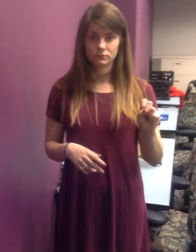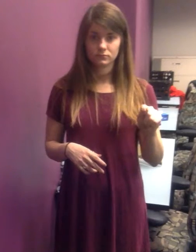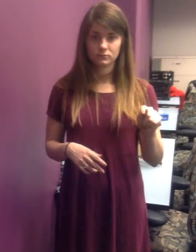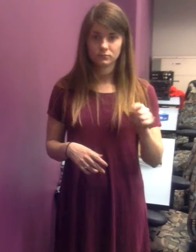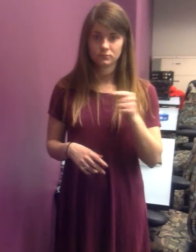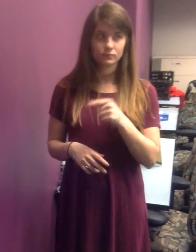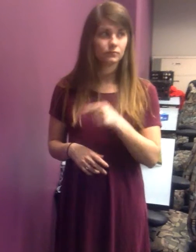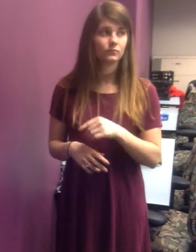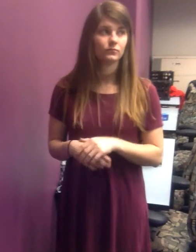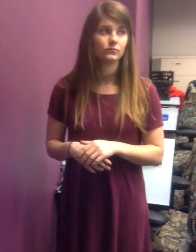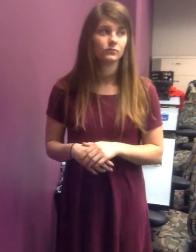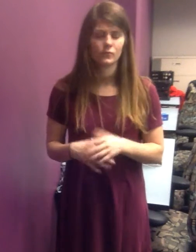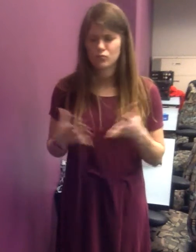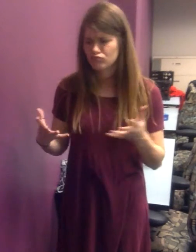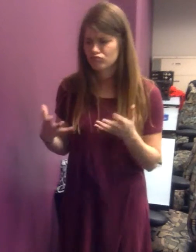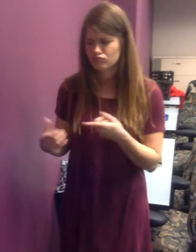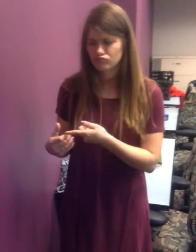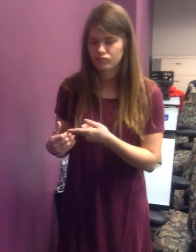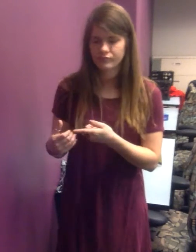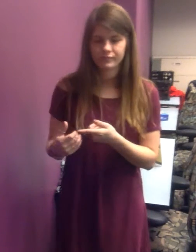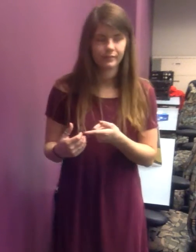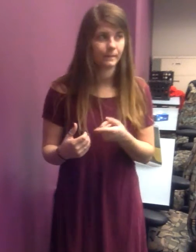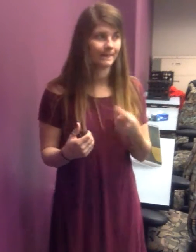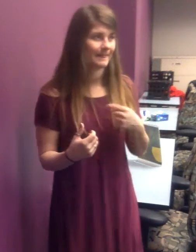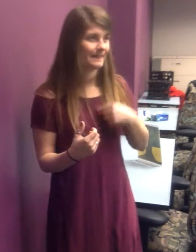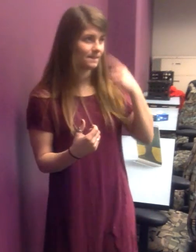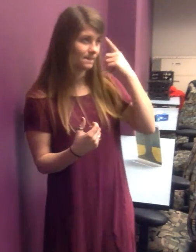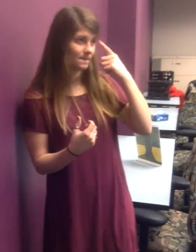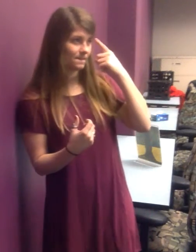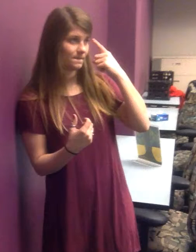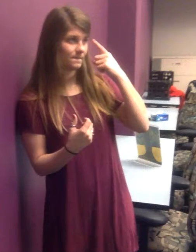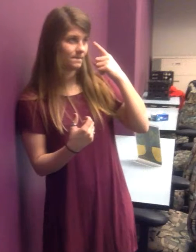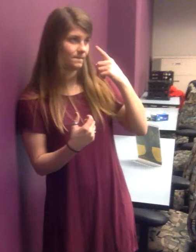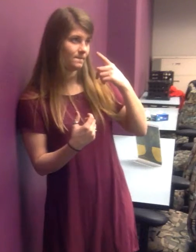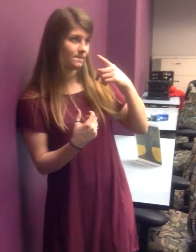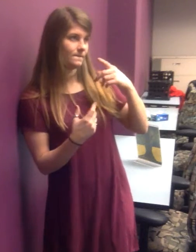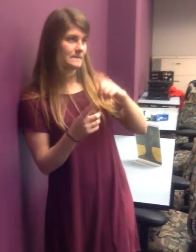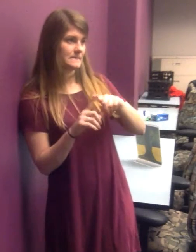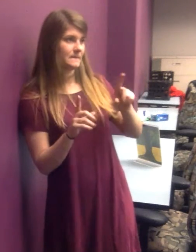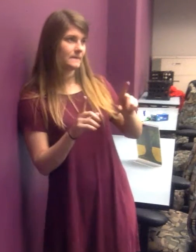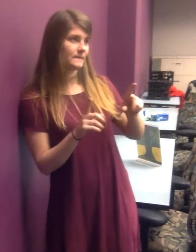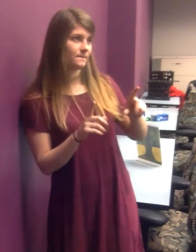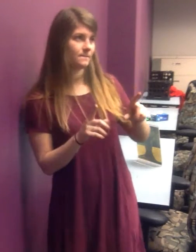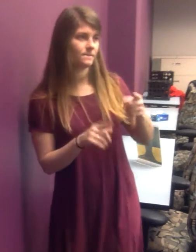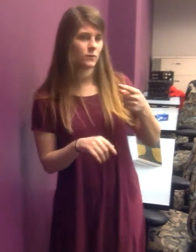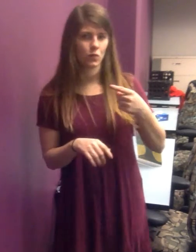Prosperity's support comes from Donors Trust. And do you know who's behind it? I think their board is